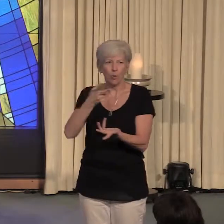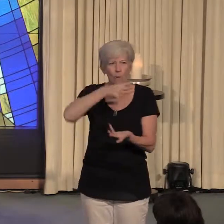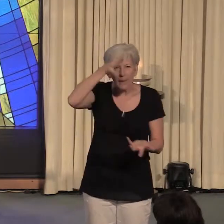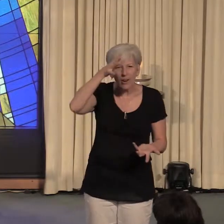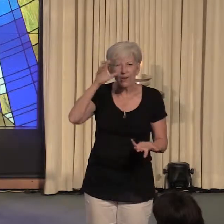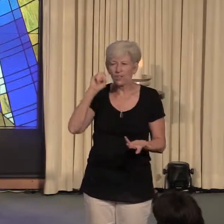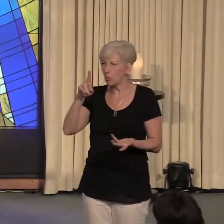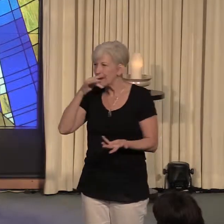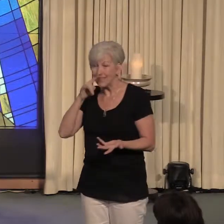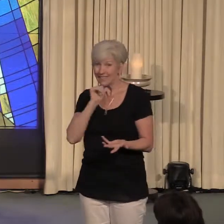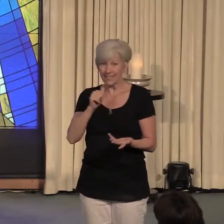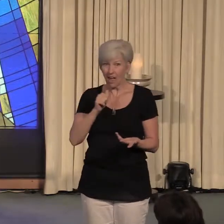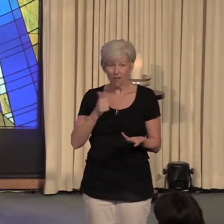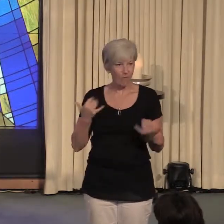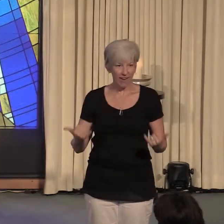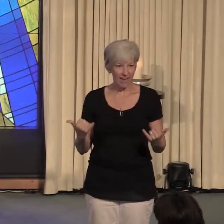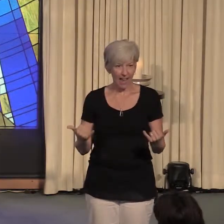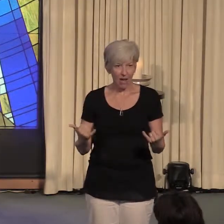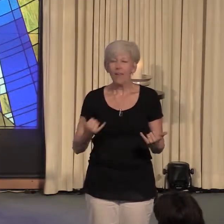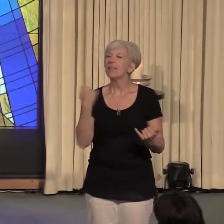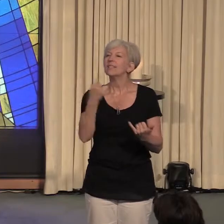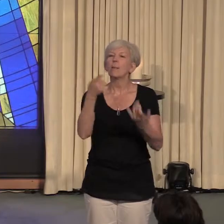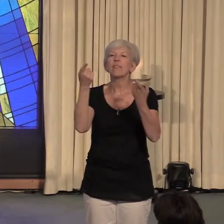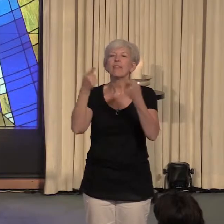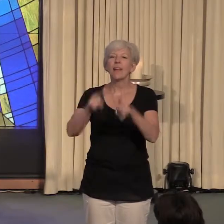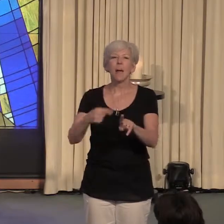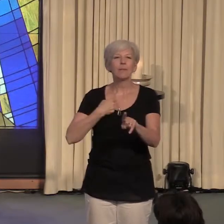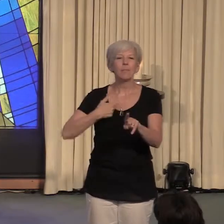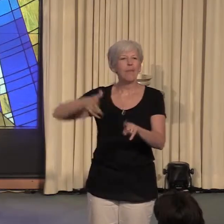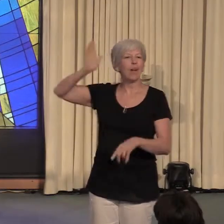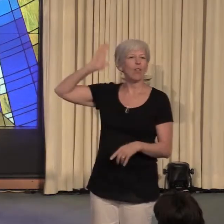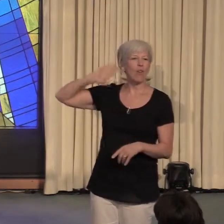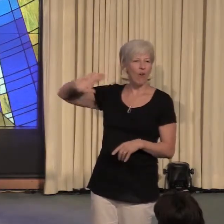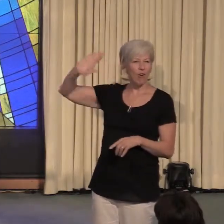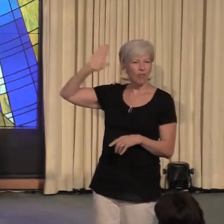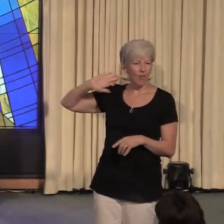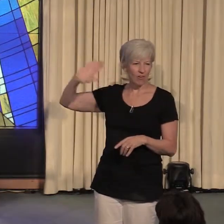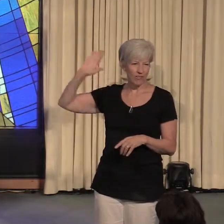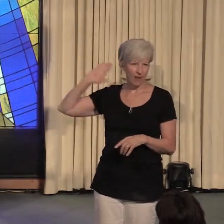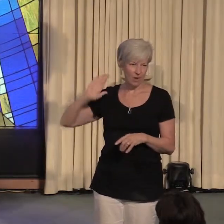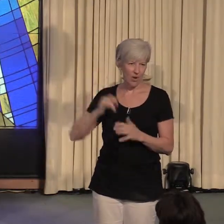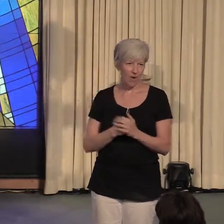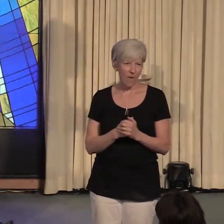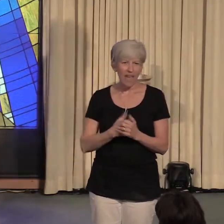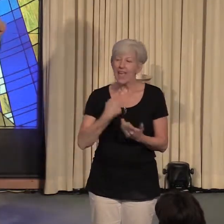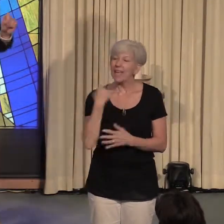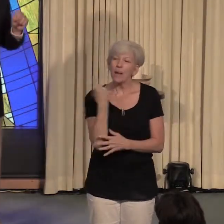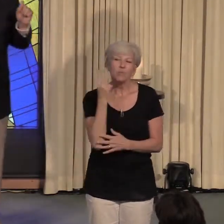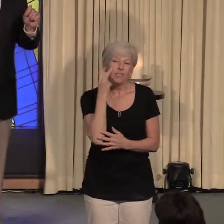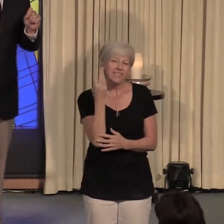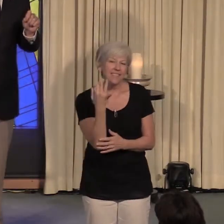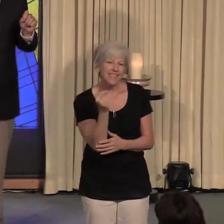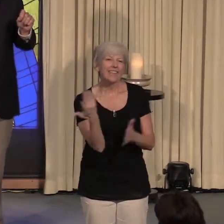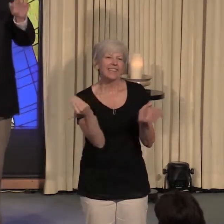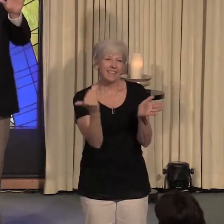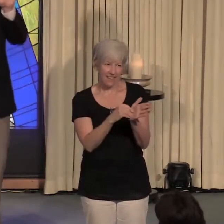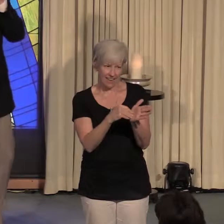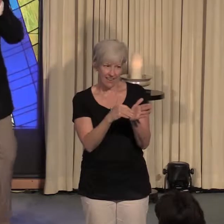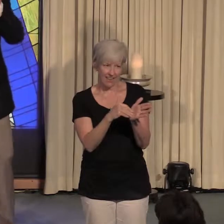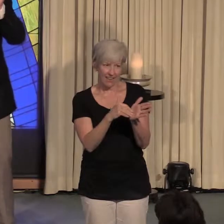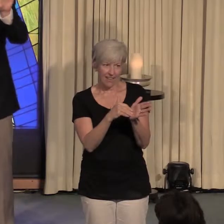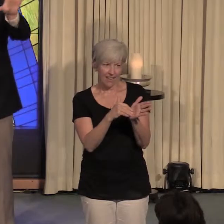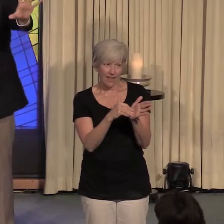right now. It's something that happened to me a long, long time ago. And I'm just seeing it again